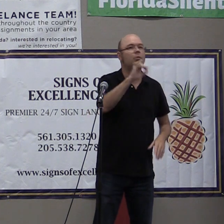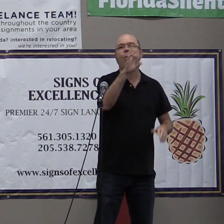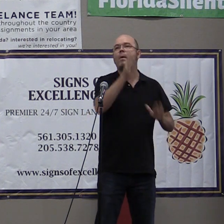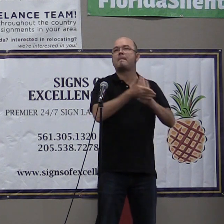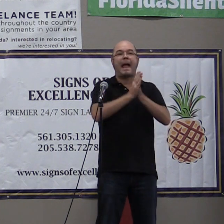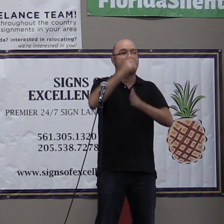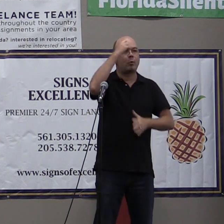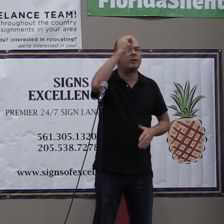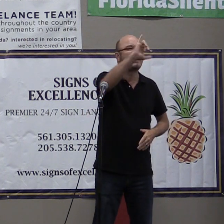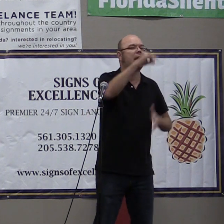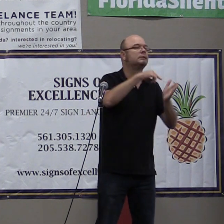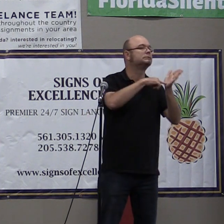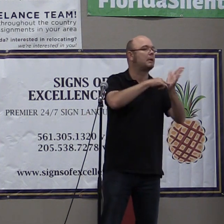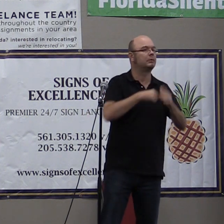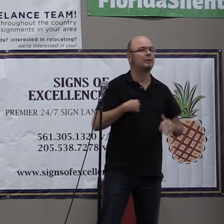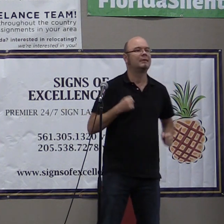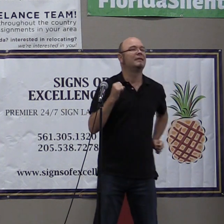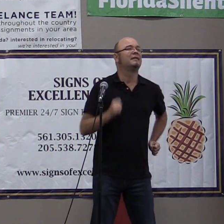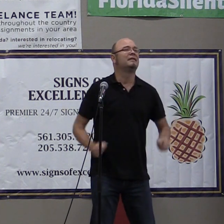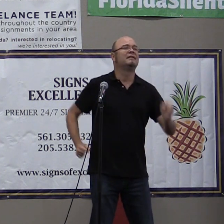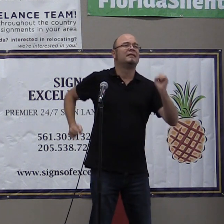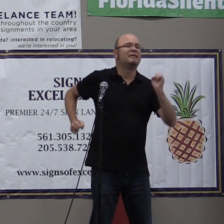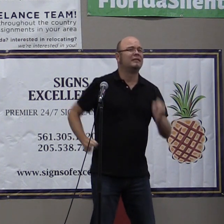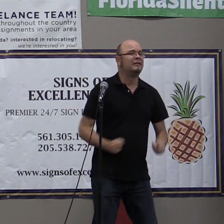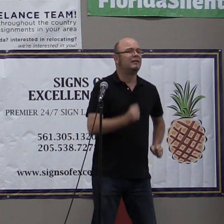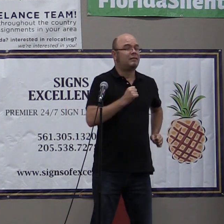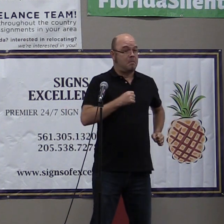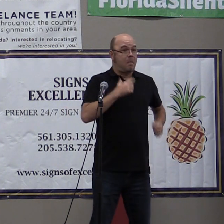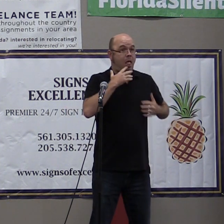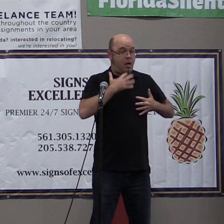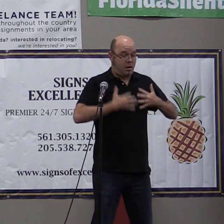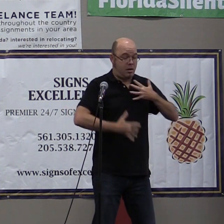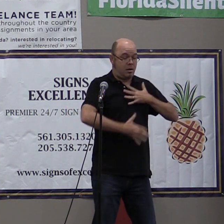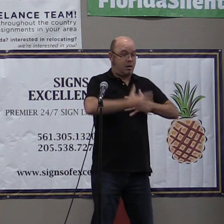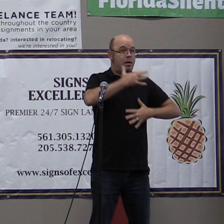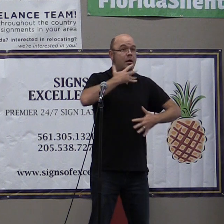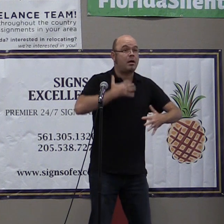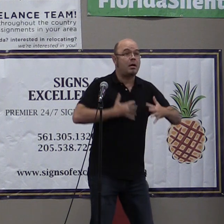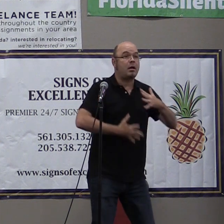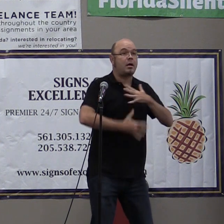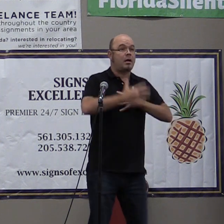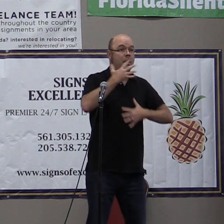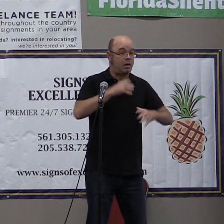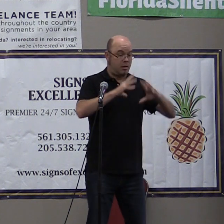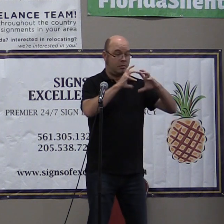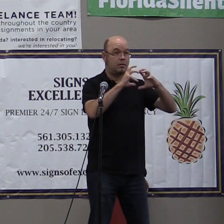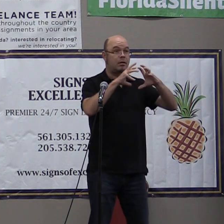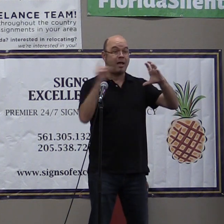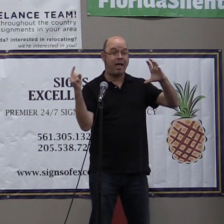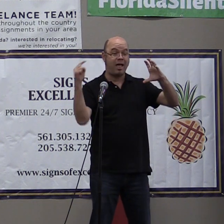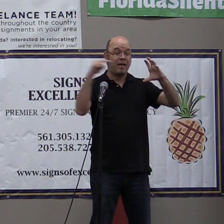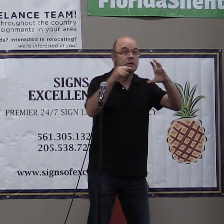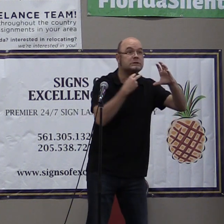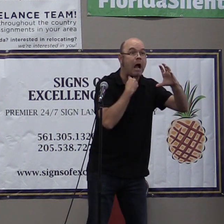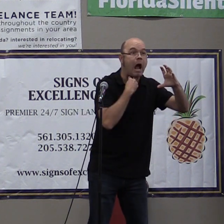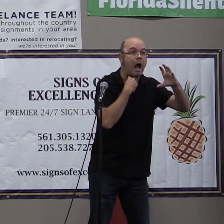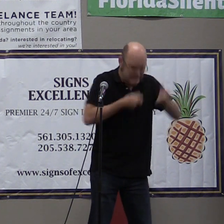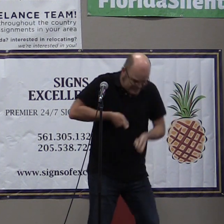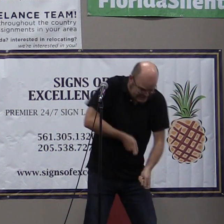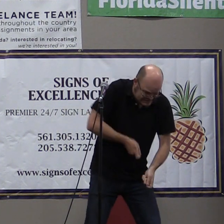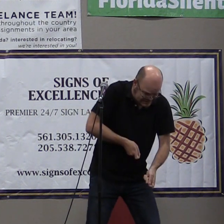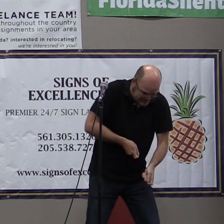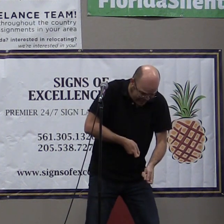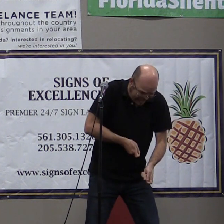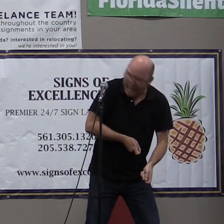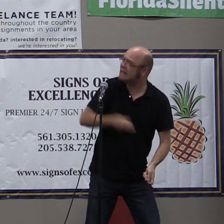said before. You're going to become the heart, or you're going to become something like this. The blood is moving, things